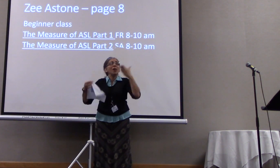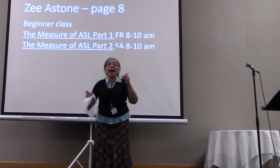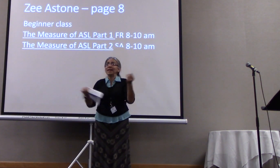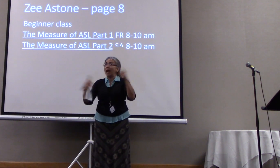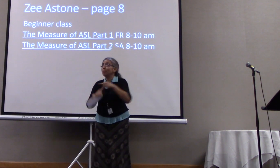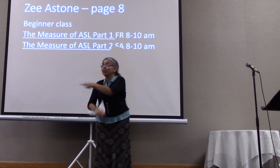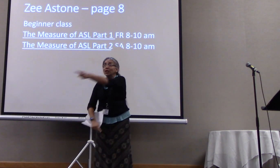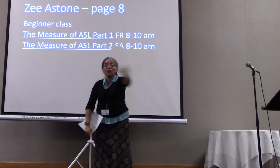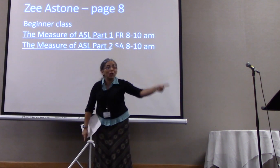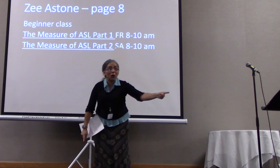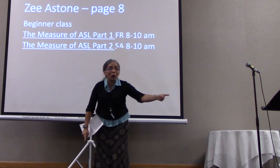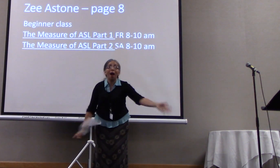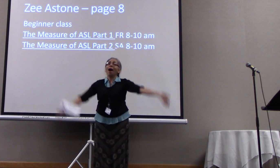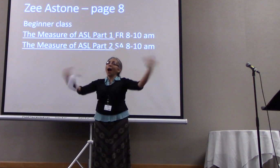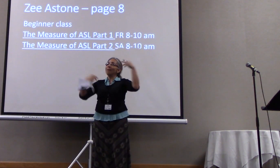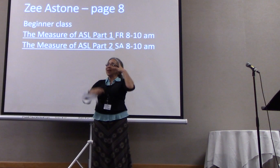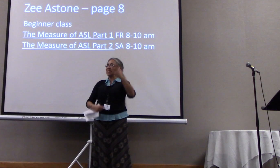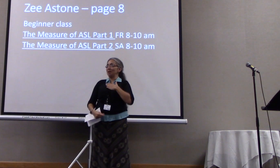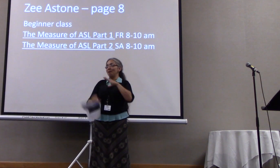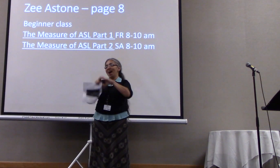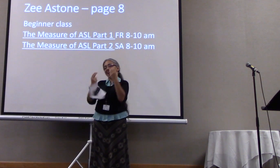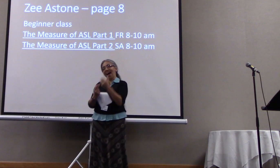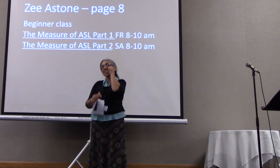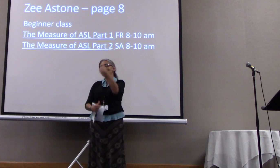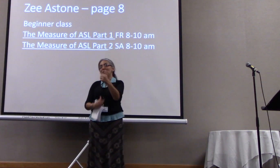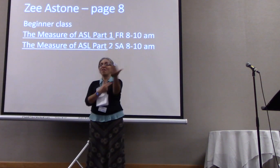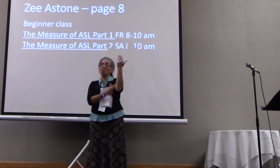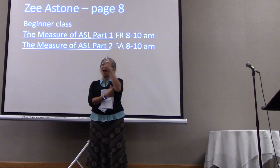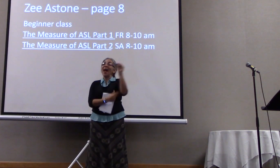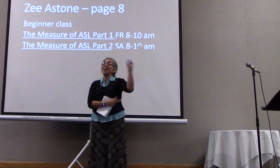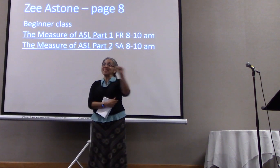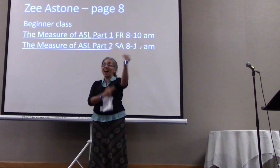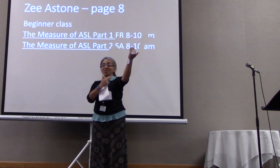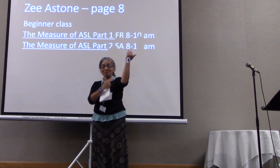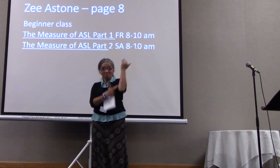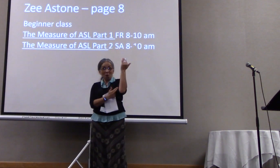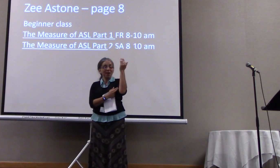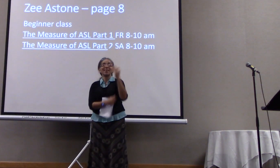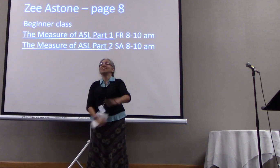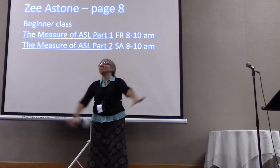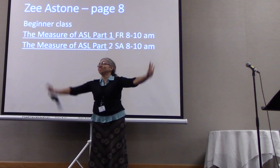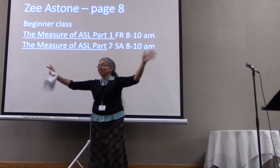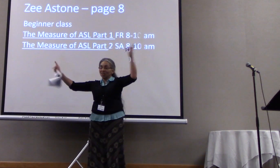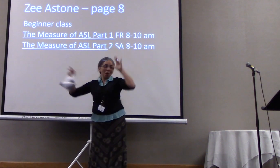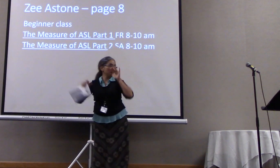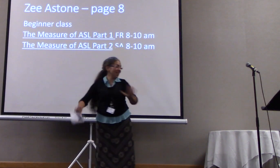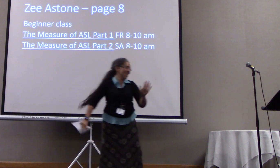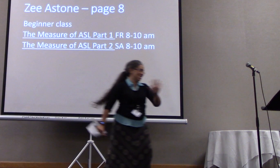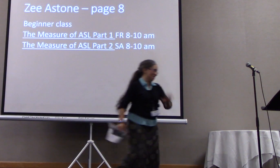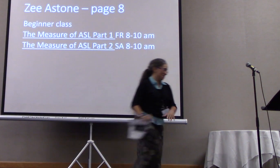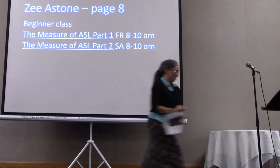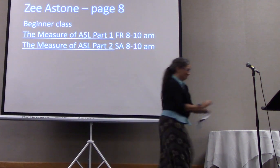crazy. So don't let that happen to you. Come and see my class tomorrow morning and Saturday